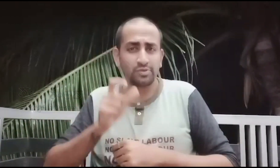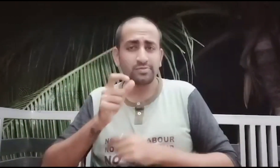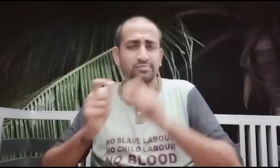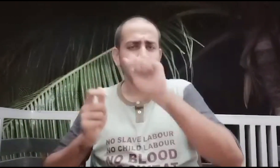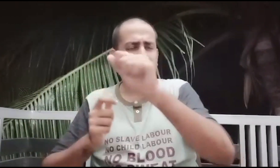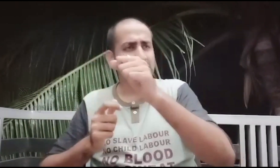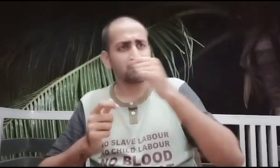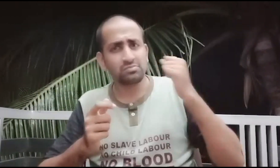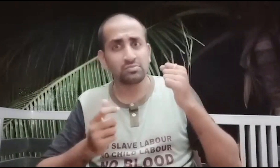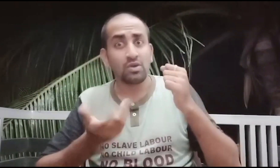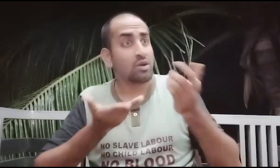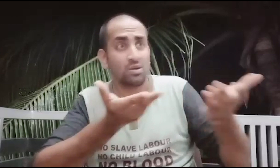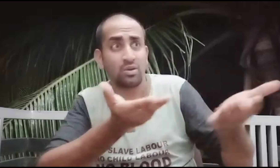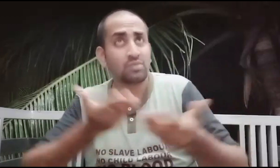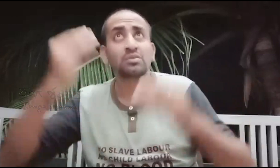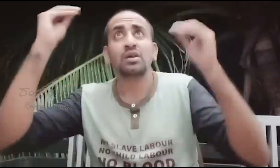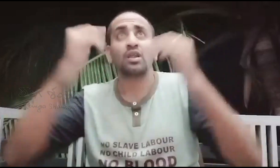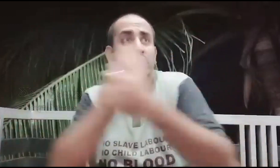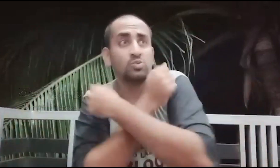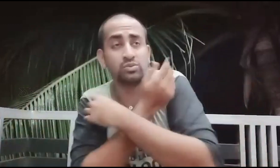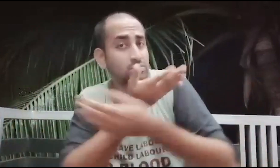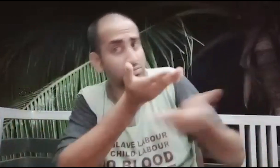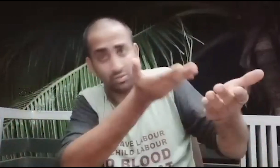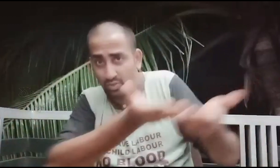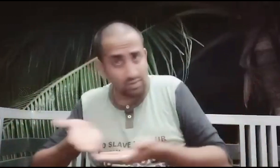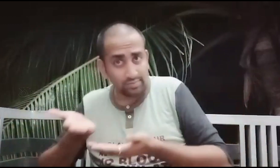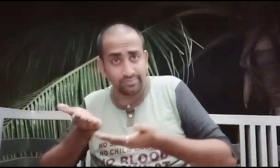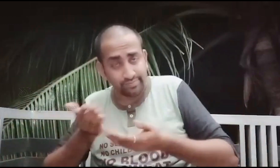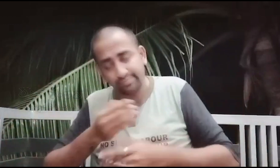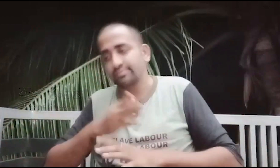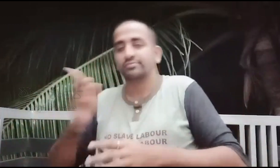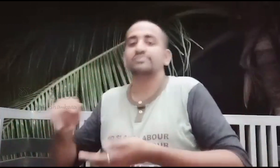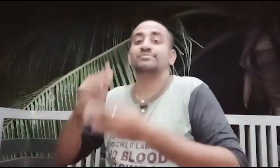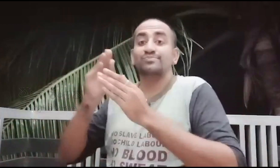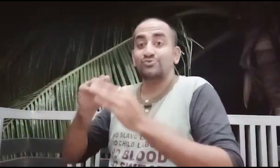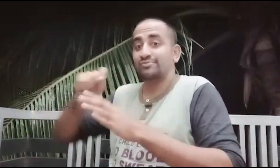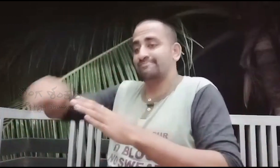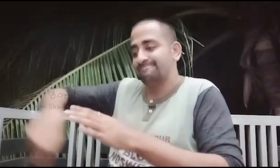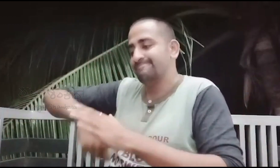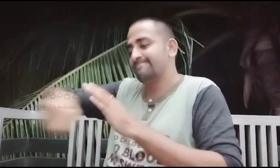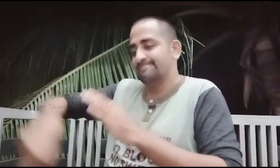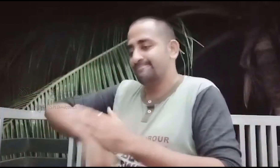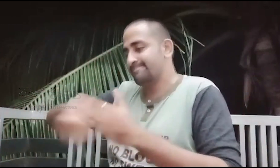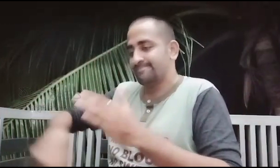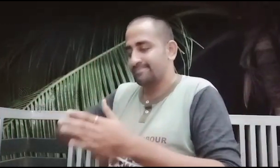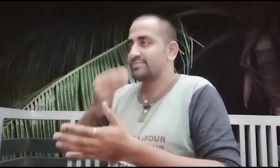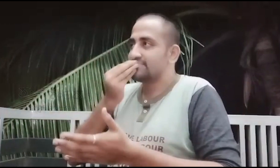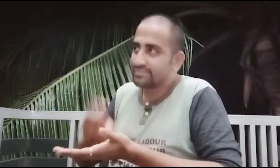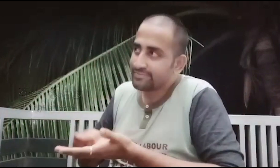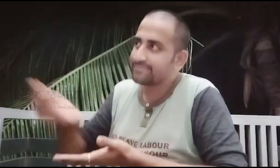The good man opened the door carefully. "Oh, come in, sir. You must be cold and it's wet. Come, let me make you a